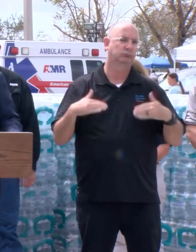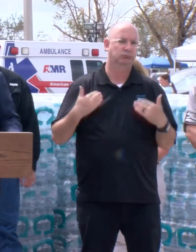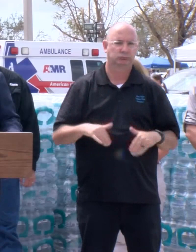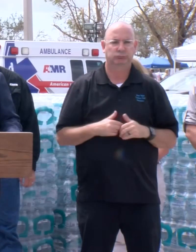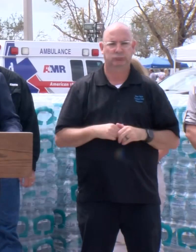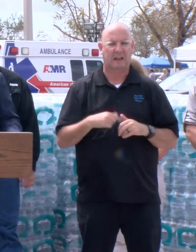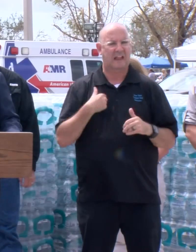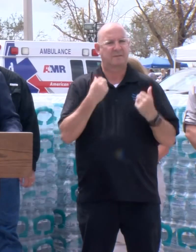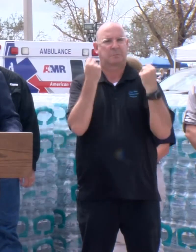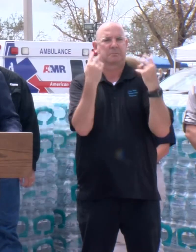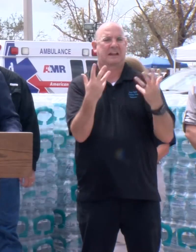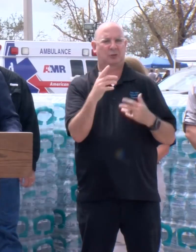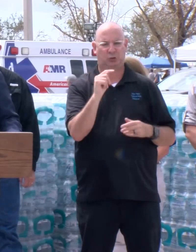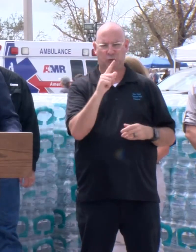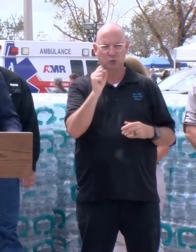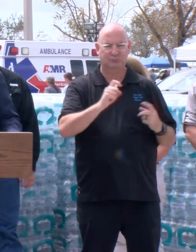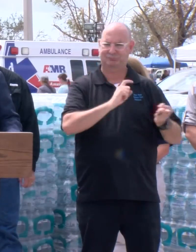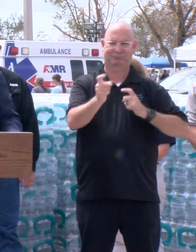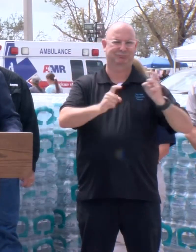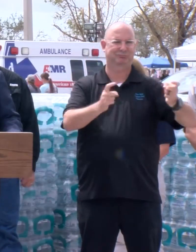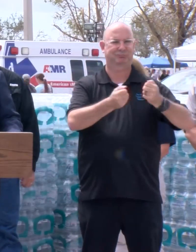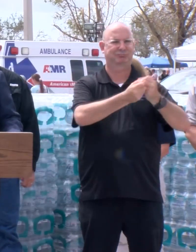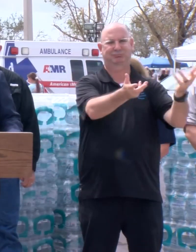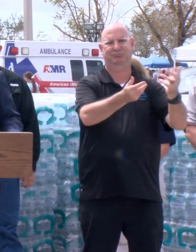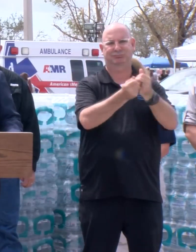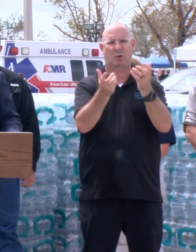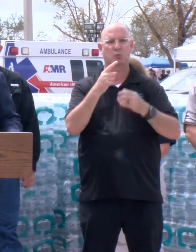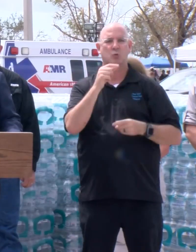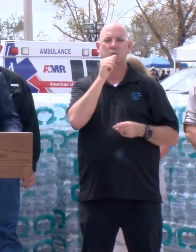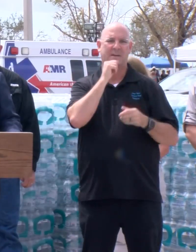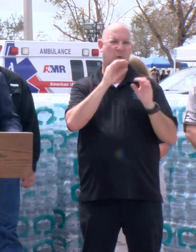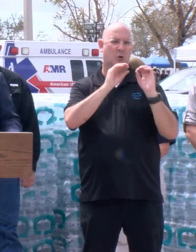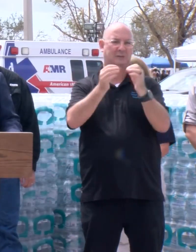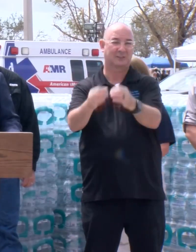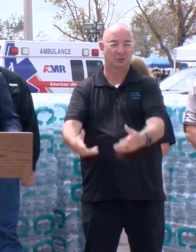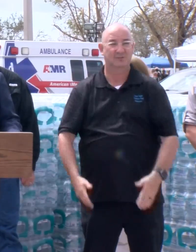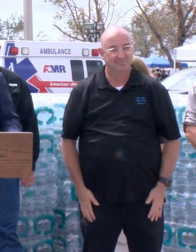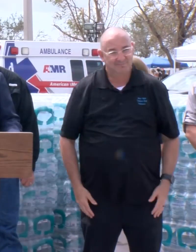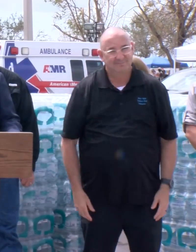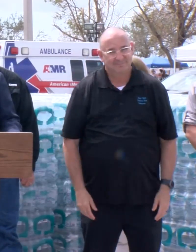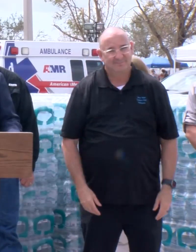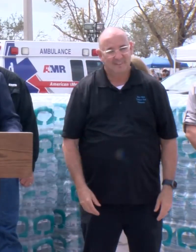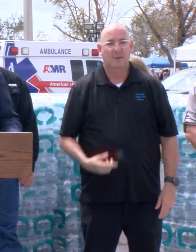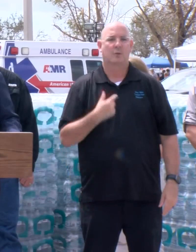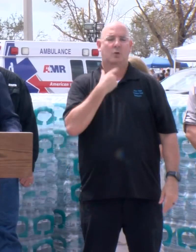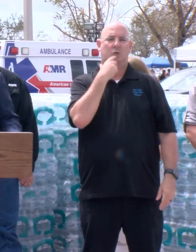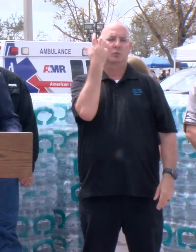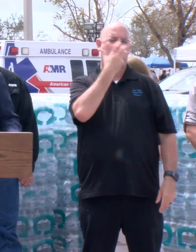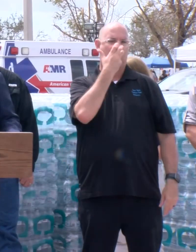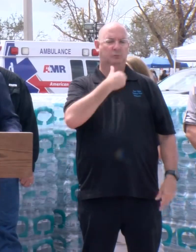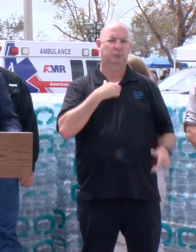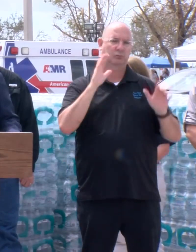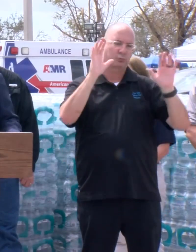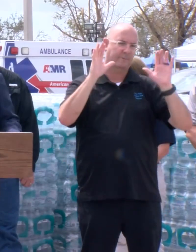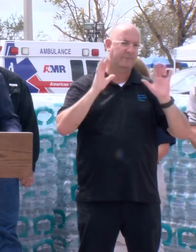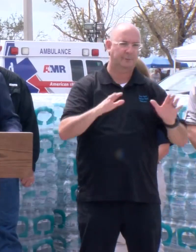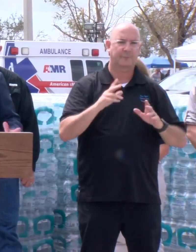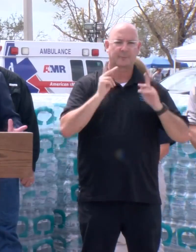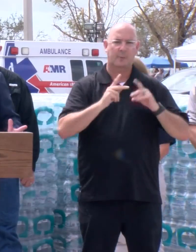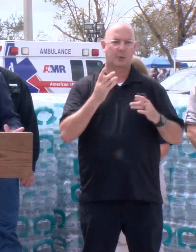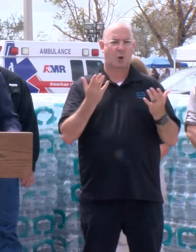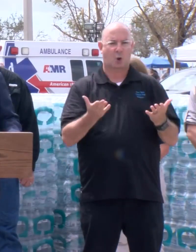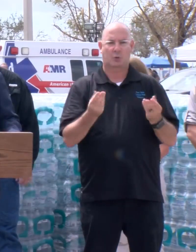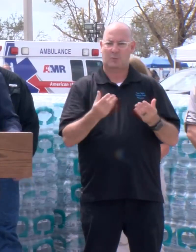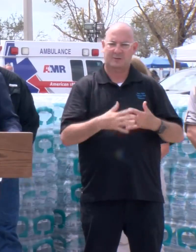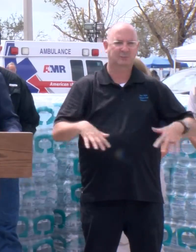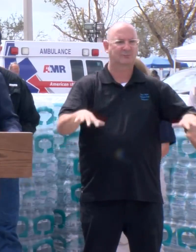out a bunch of tools to the private organizations. But man, we've got some great people on the ground here who are working really, really well. And